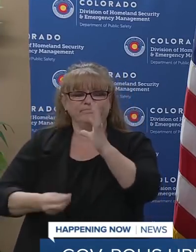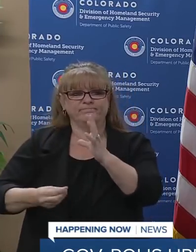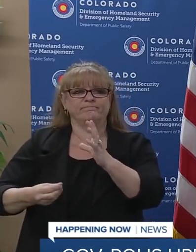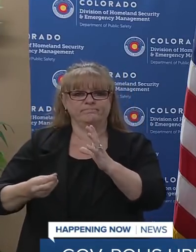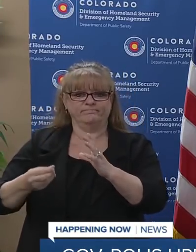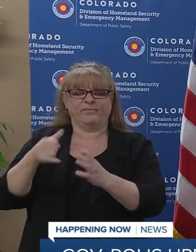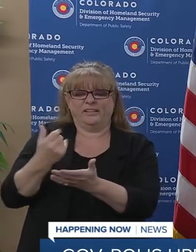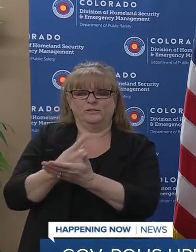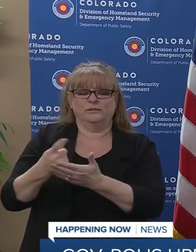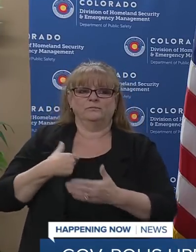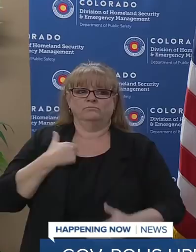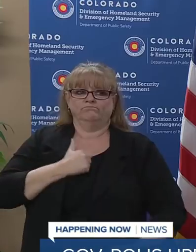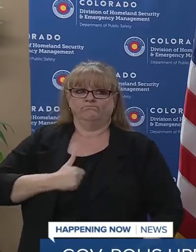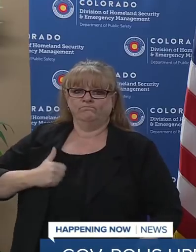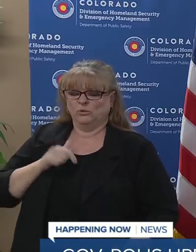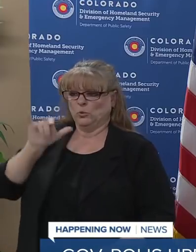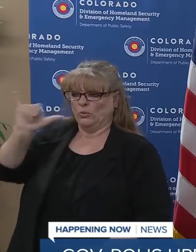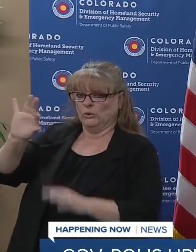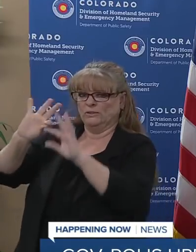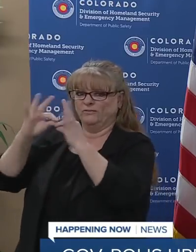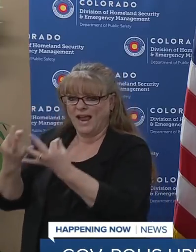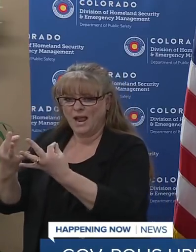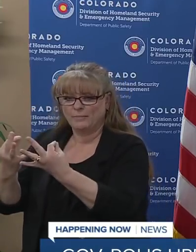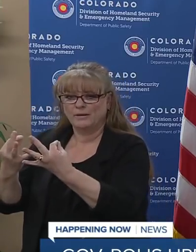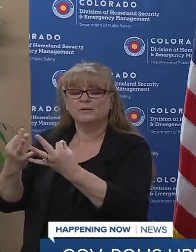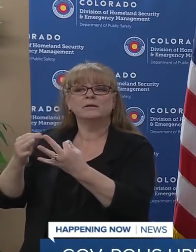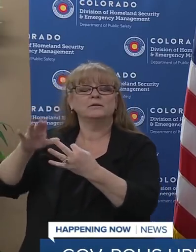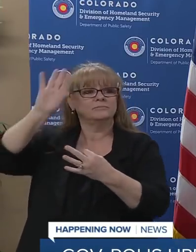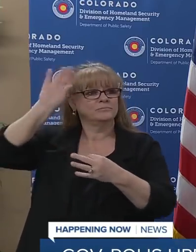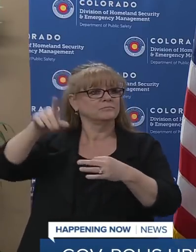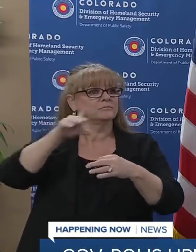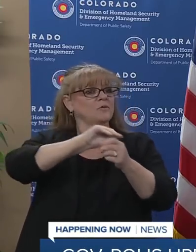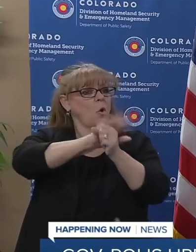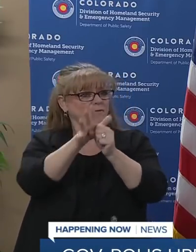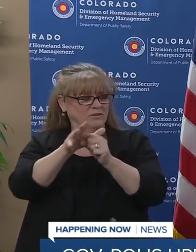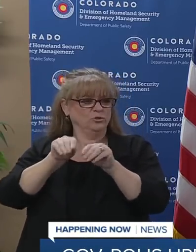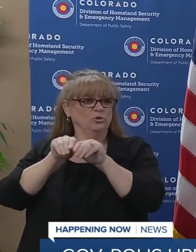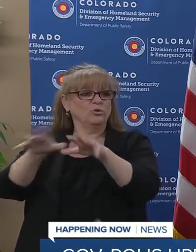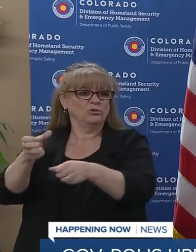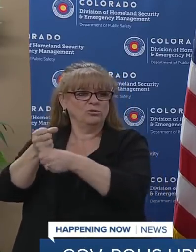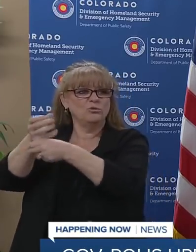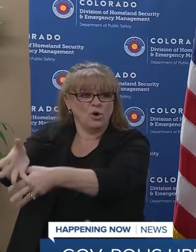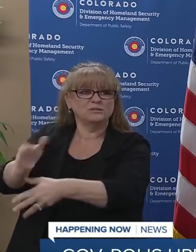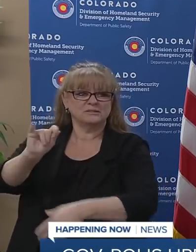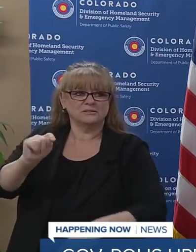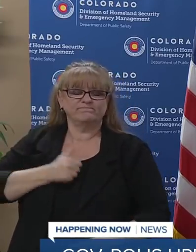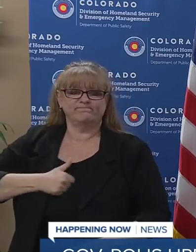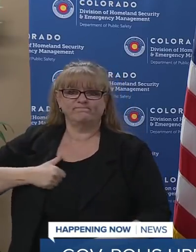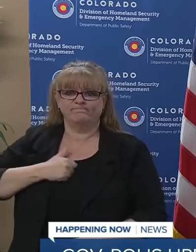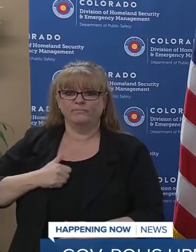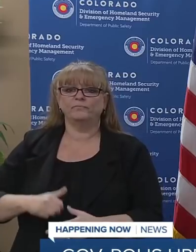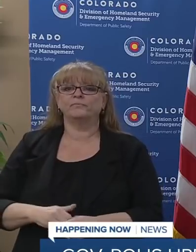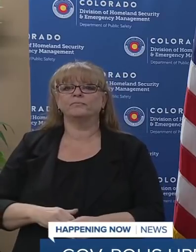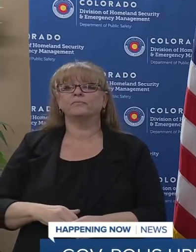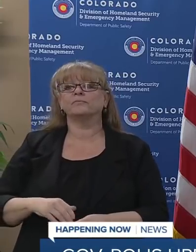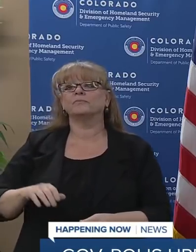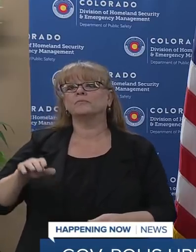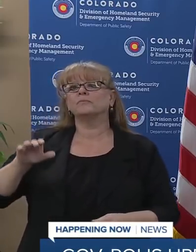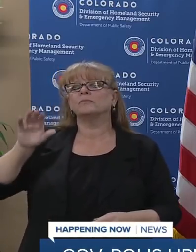who've been affected by loss. We're really heartbroken over the loss over Sheriff Deputy Hopkins. When we lose